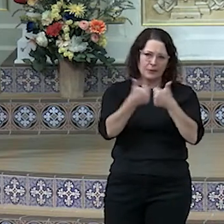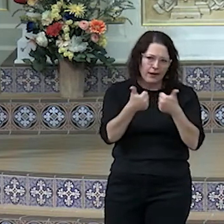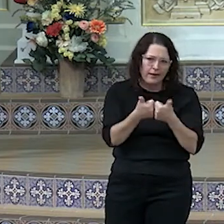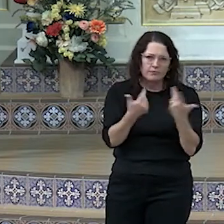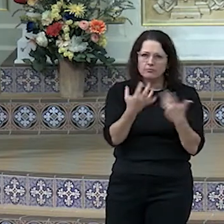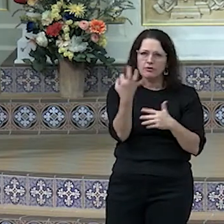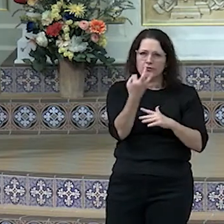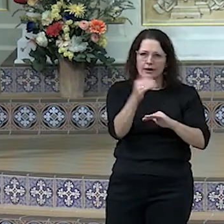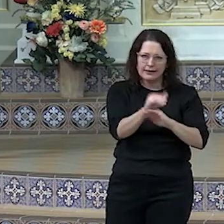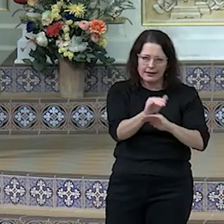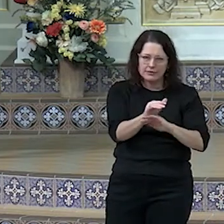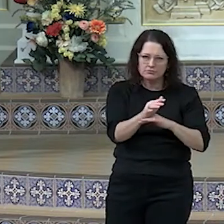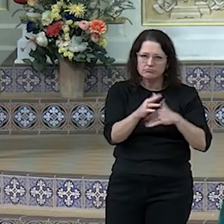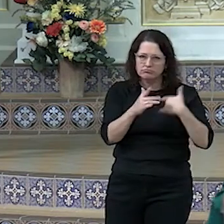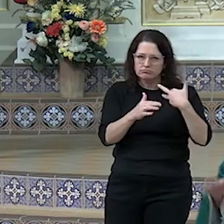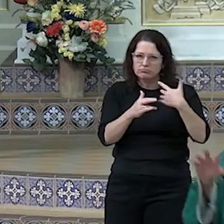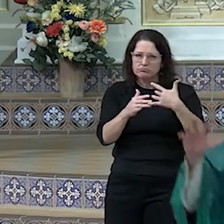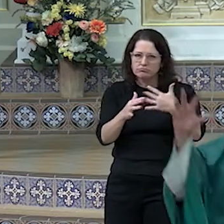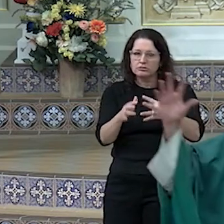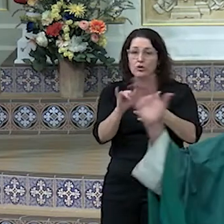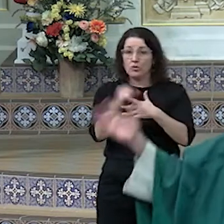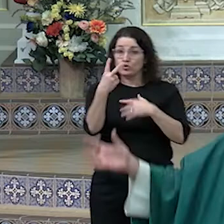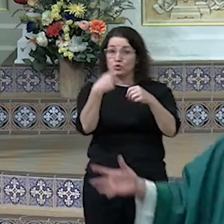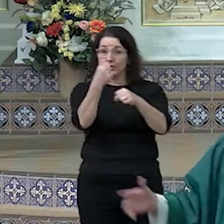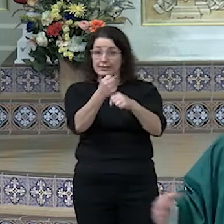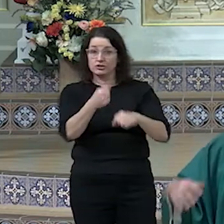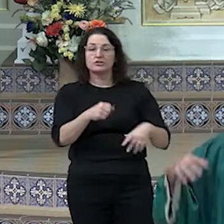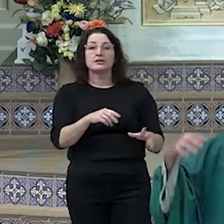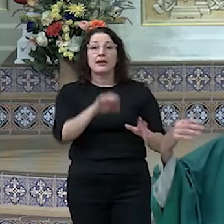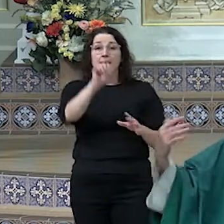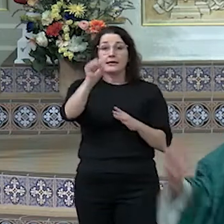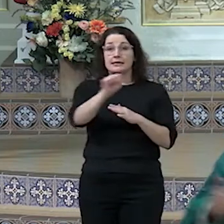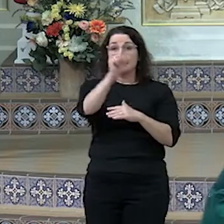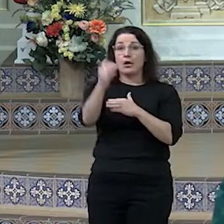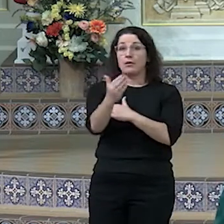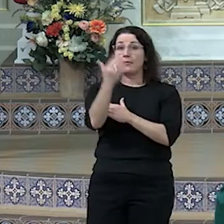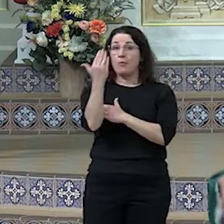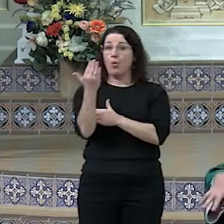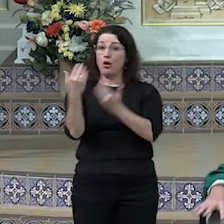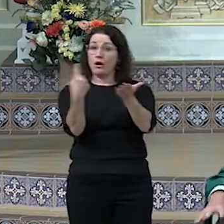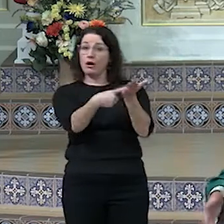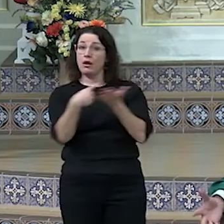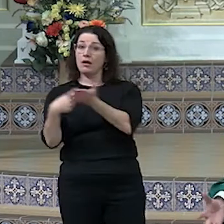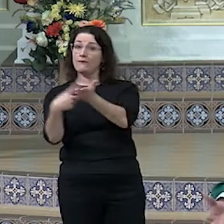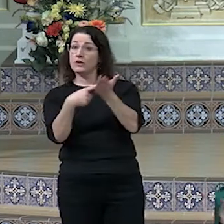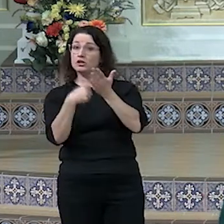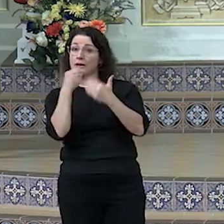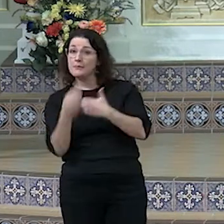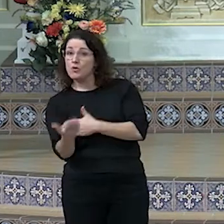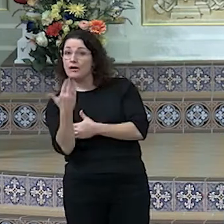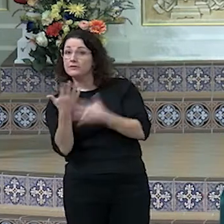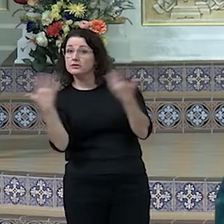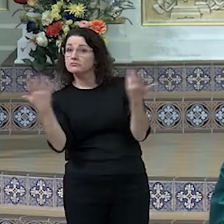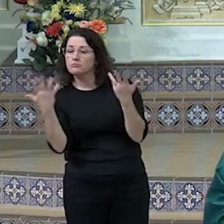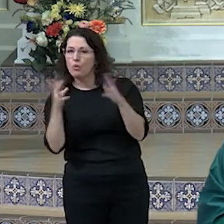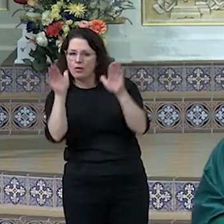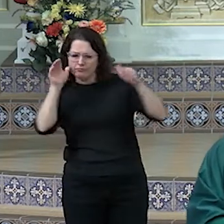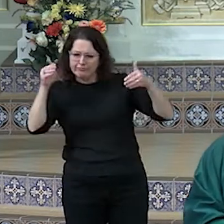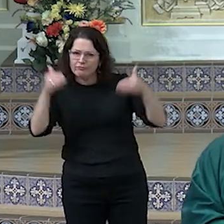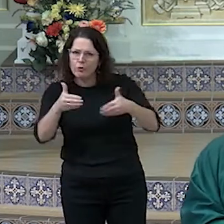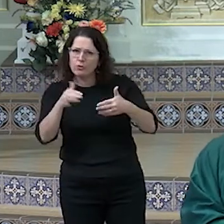nights. Throughout those 2 seasons, the Saturday morning conversation centered around the game the night